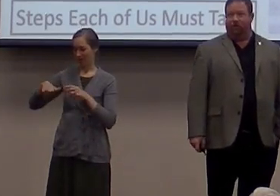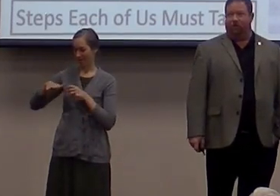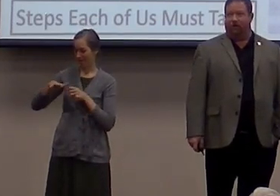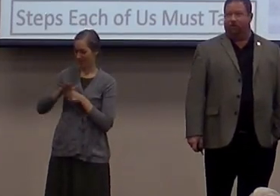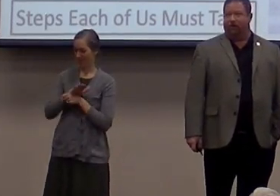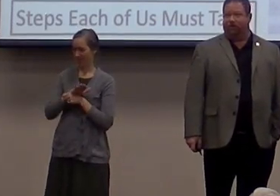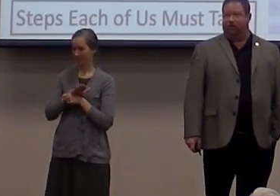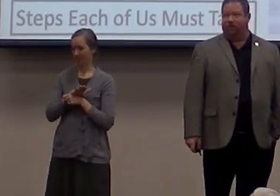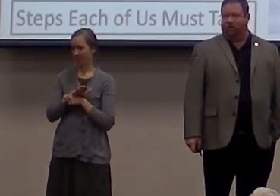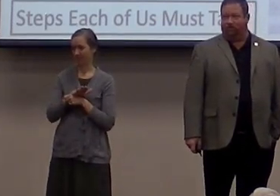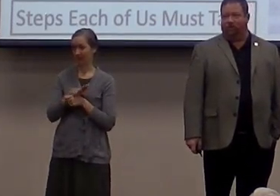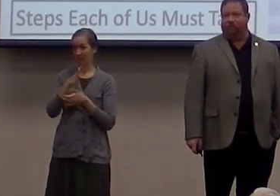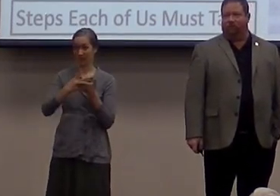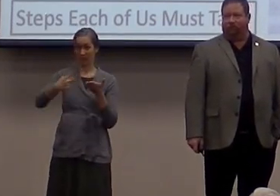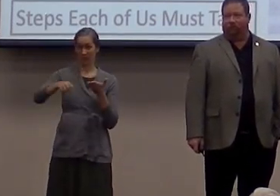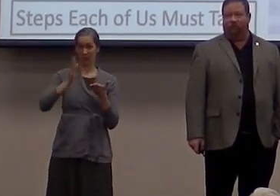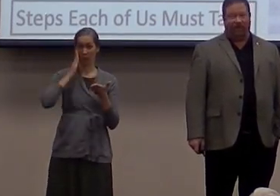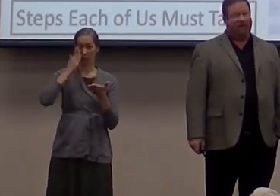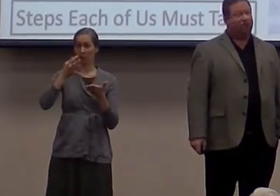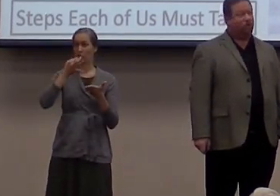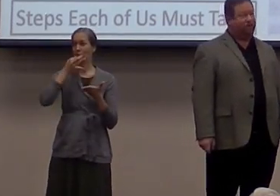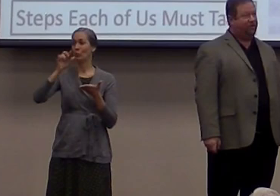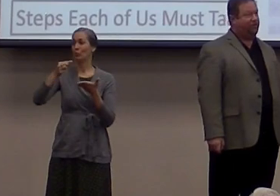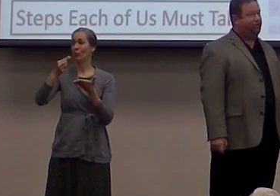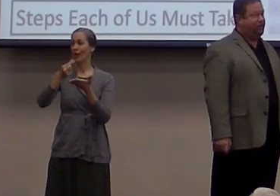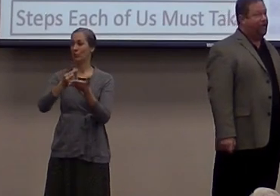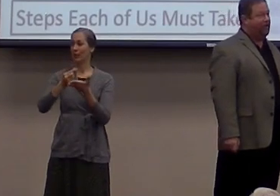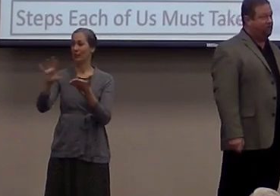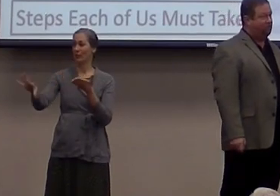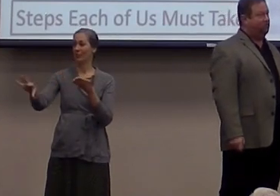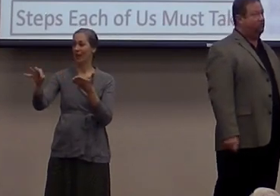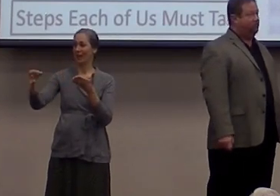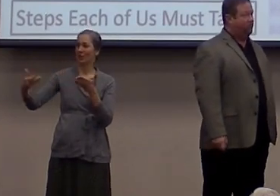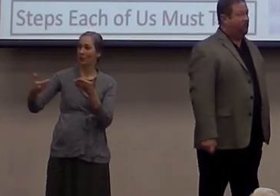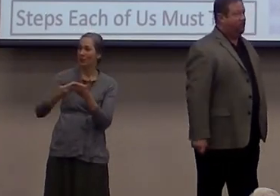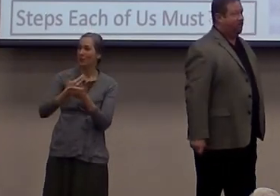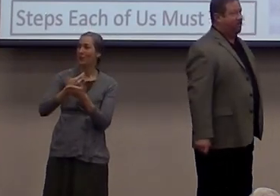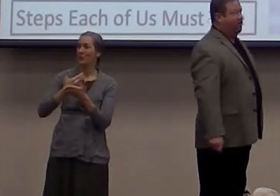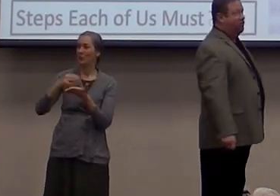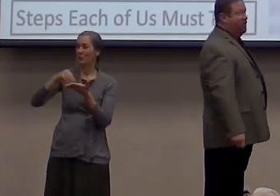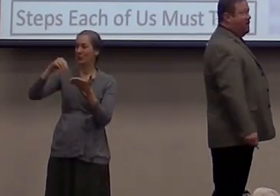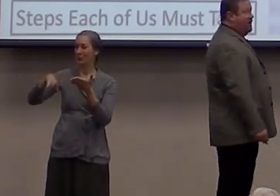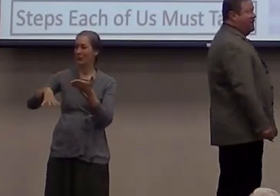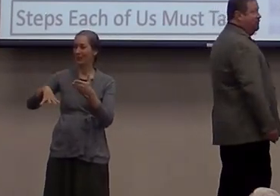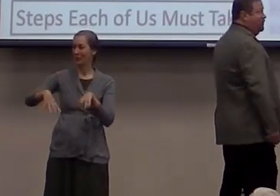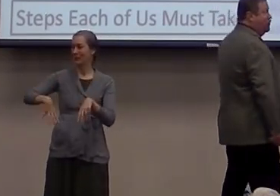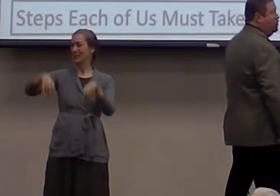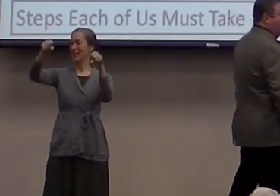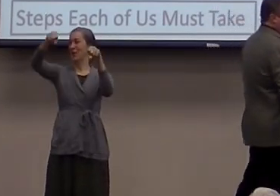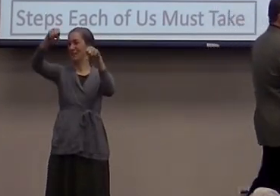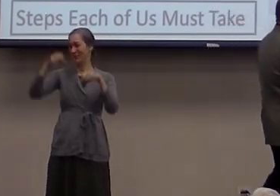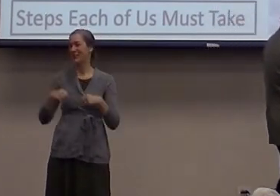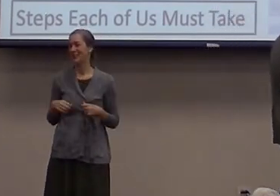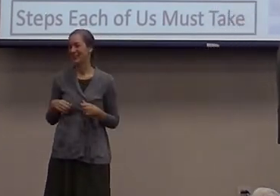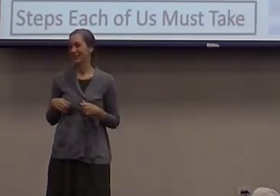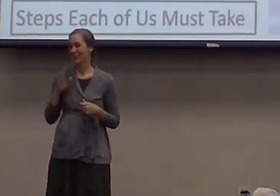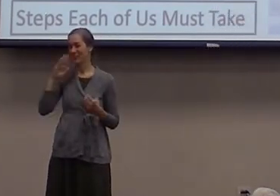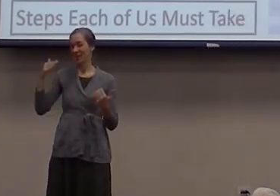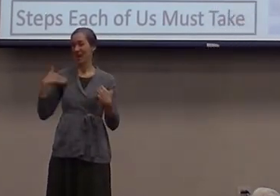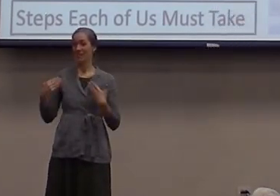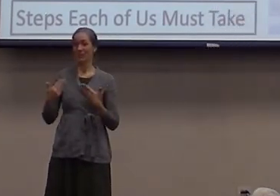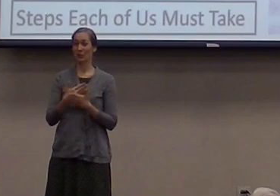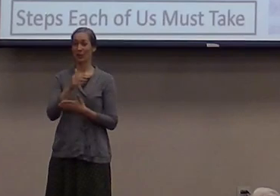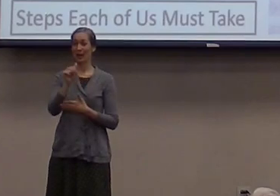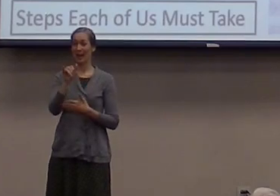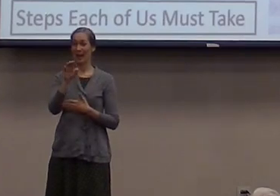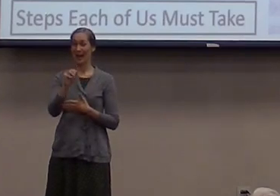Some of you will graduate soon. Find someone to sit in your chair. There will be new aimers walking around